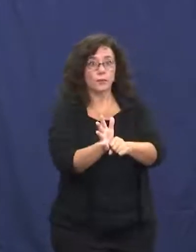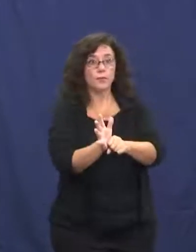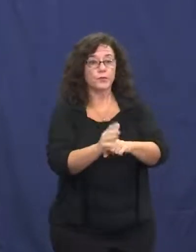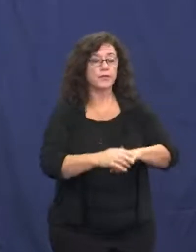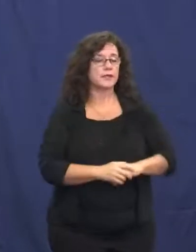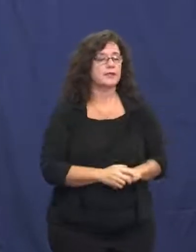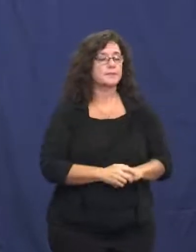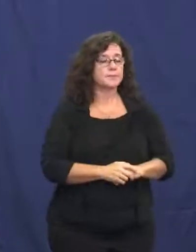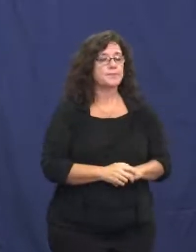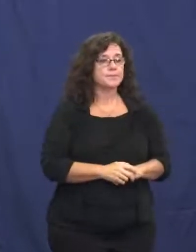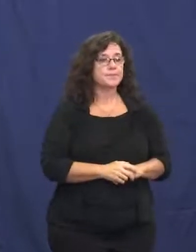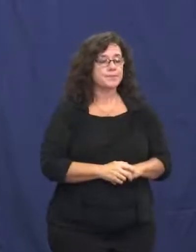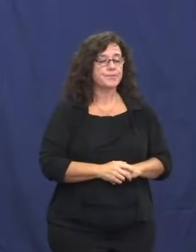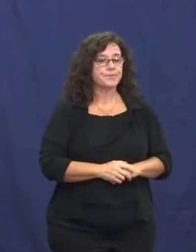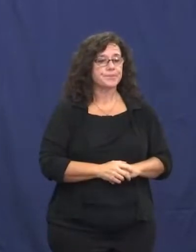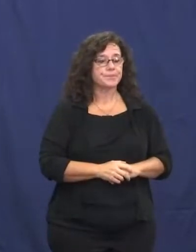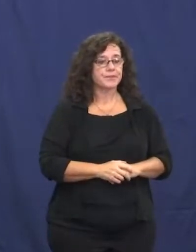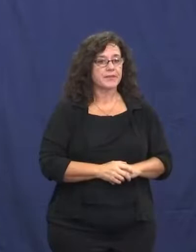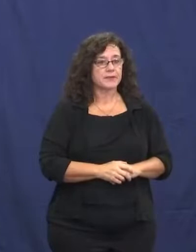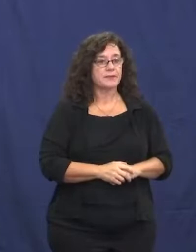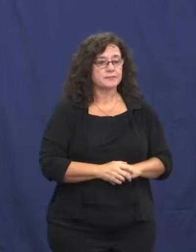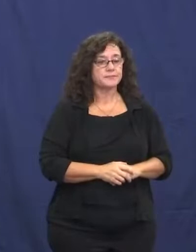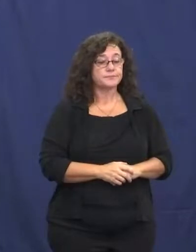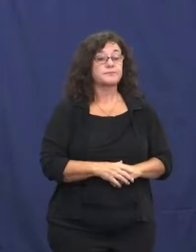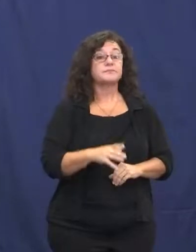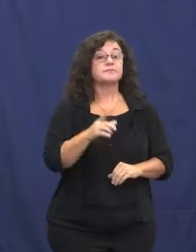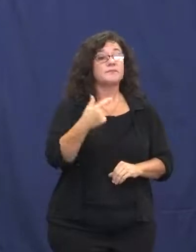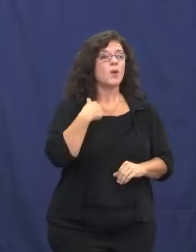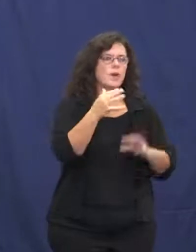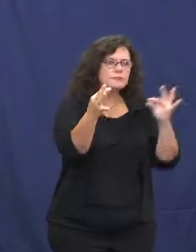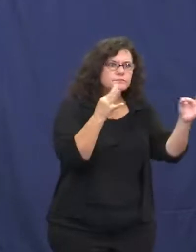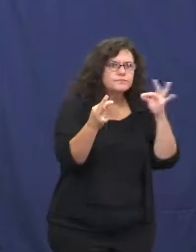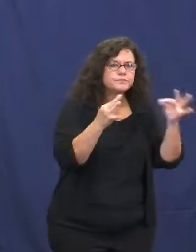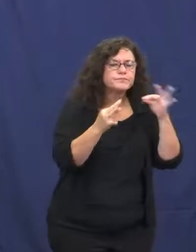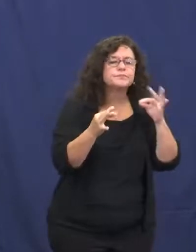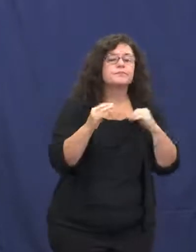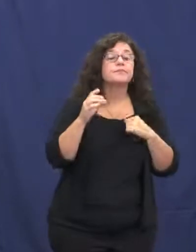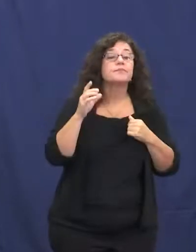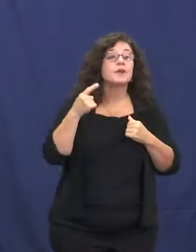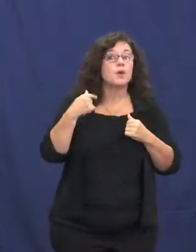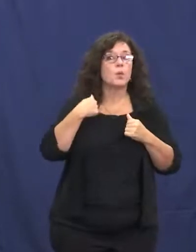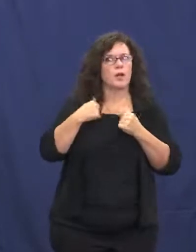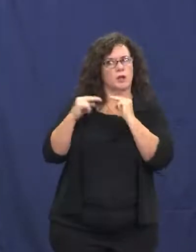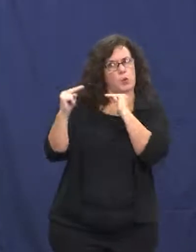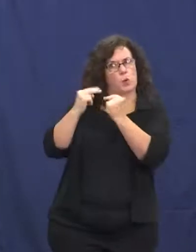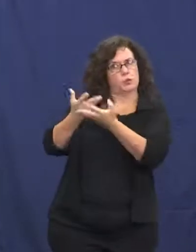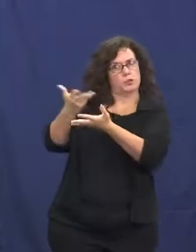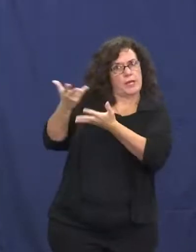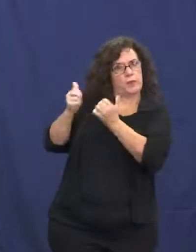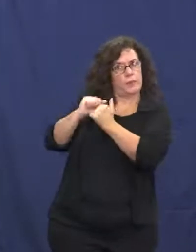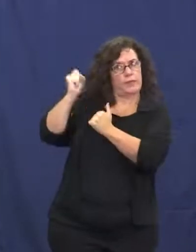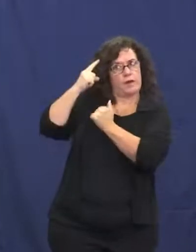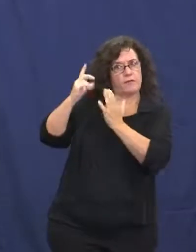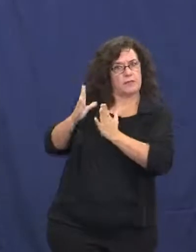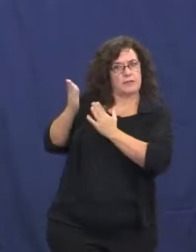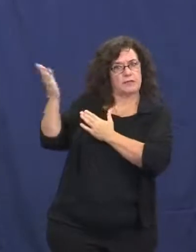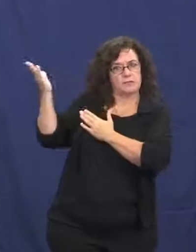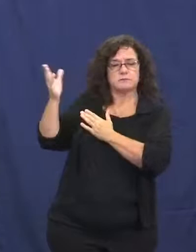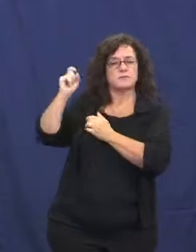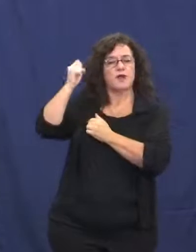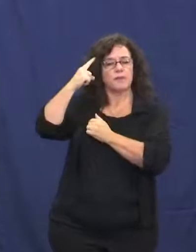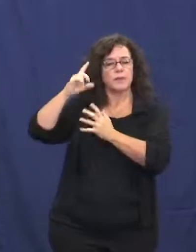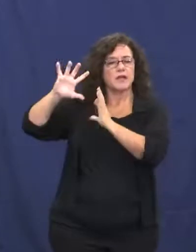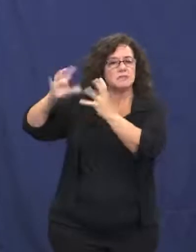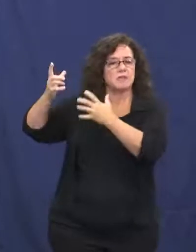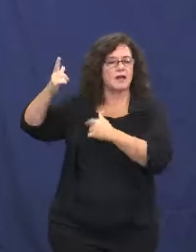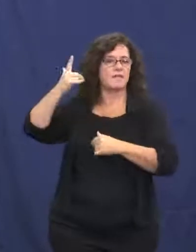our county is working with the governor to make sure that we can open as quickly as possible. We have